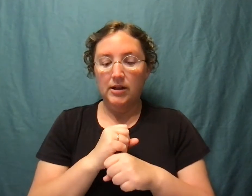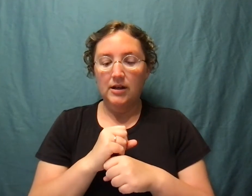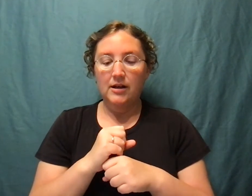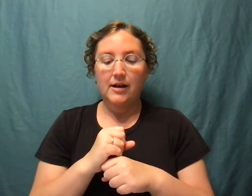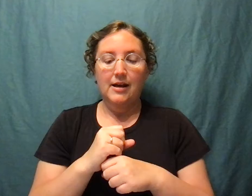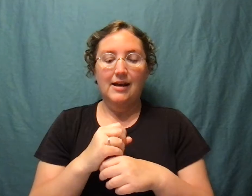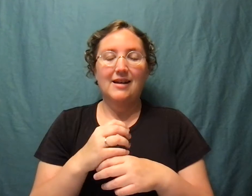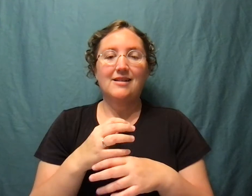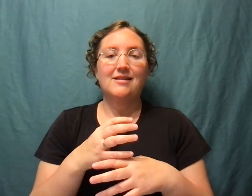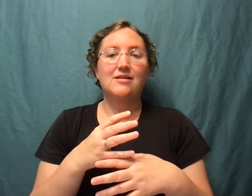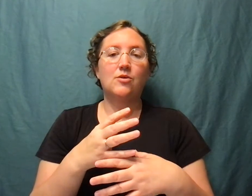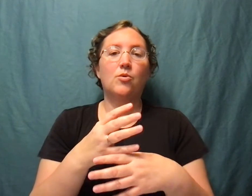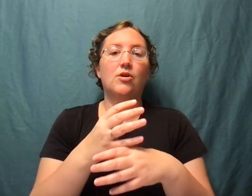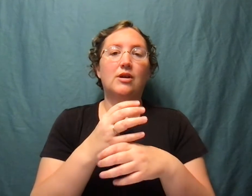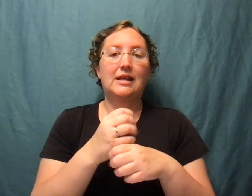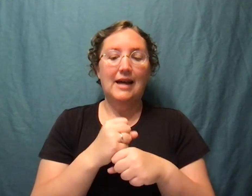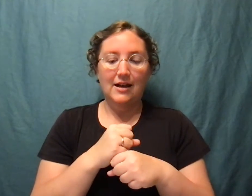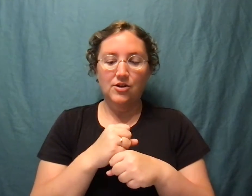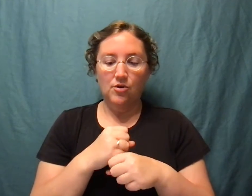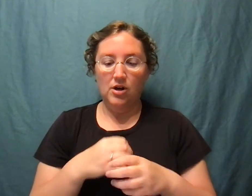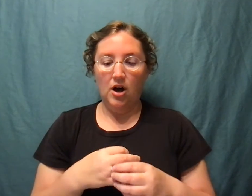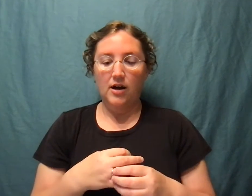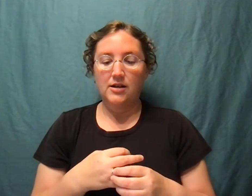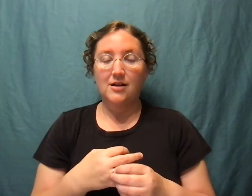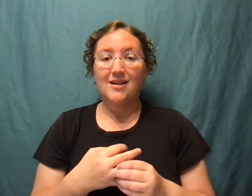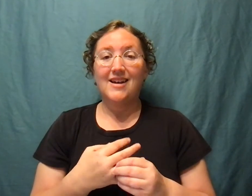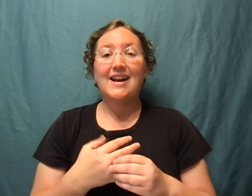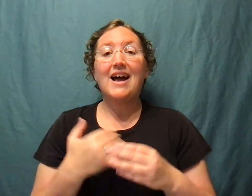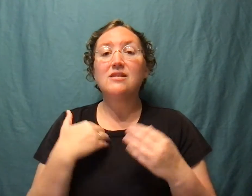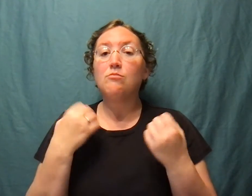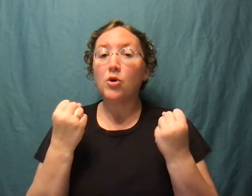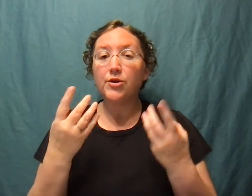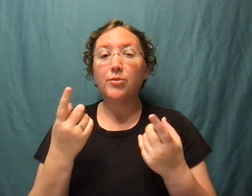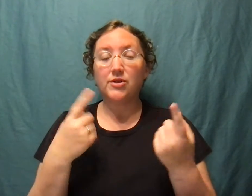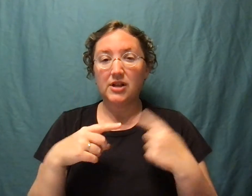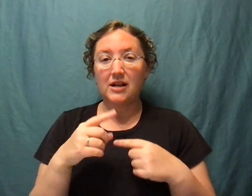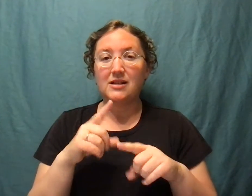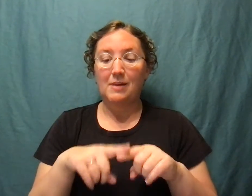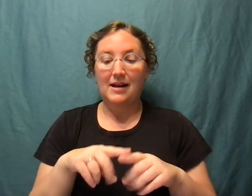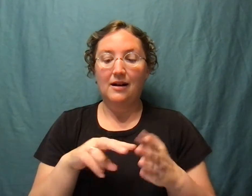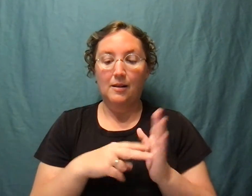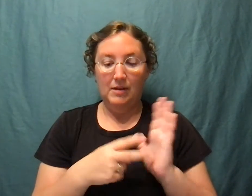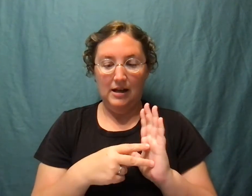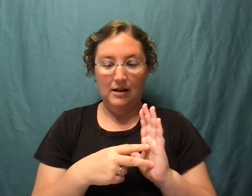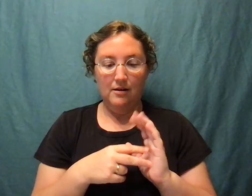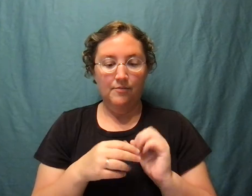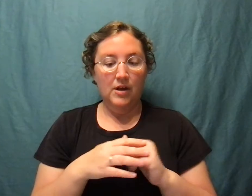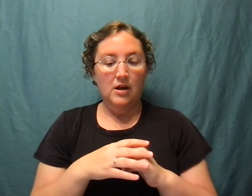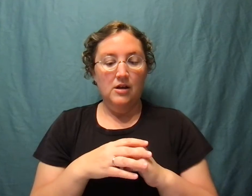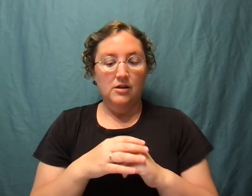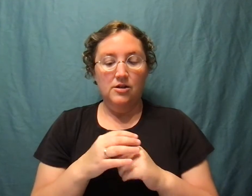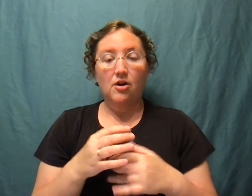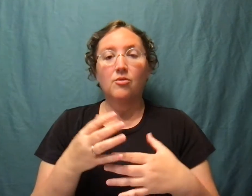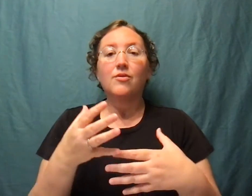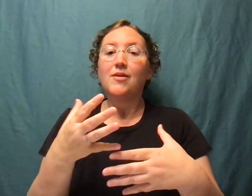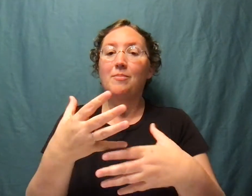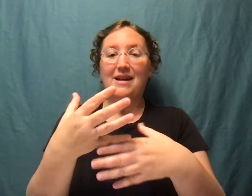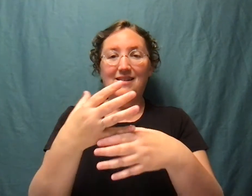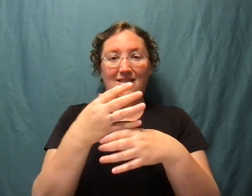literally is the word get or got. And it has multiple signs depending on the meaning. So the base sign